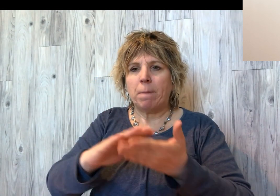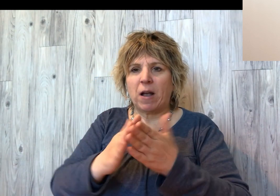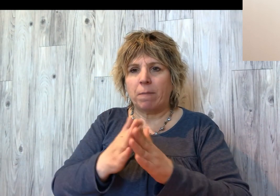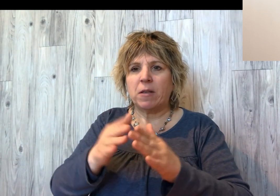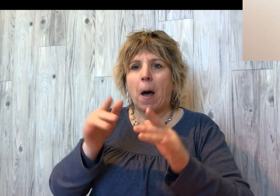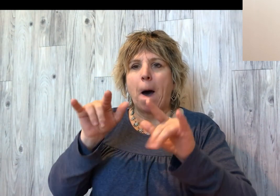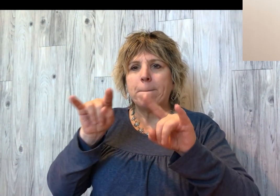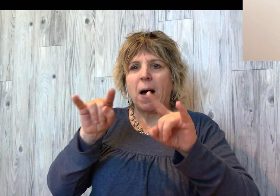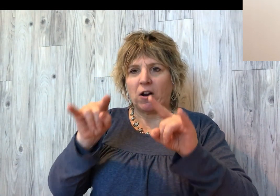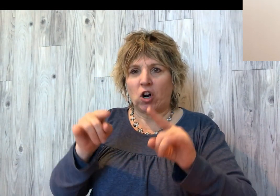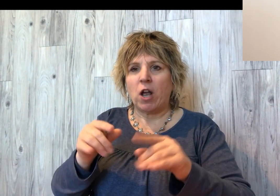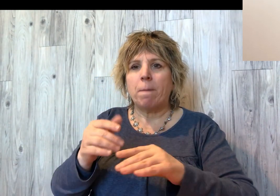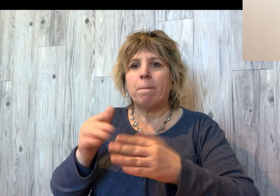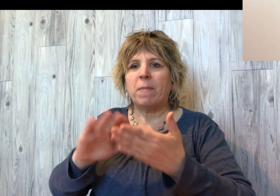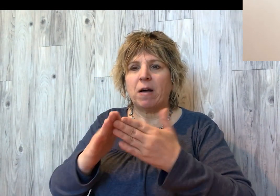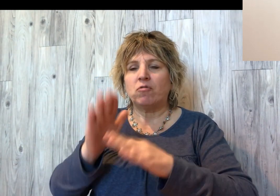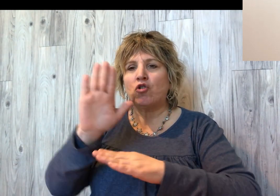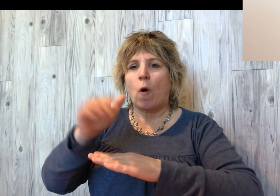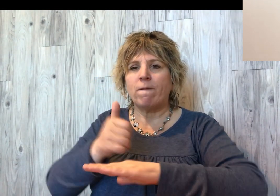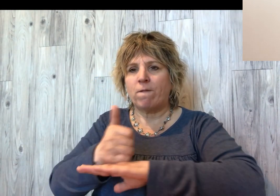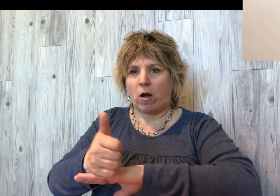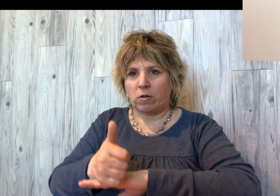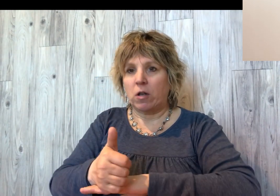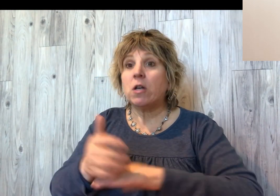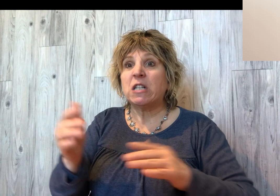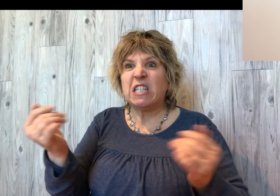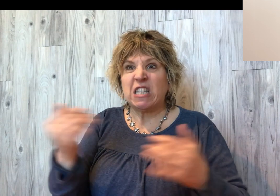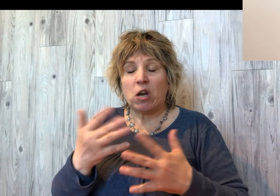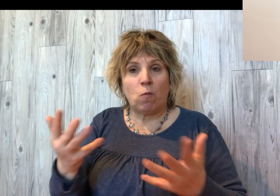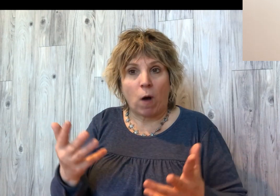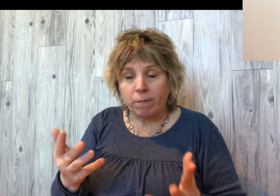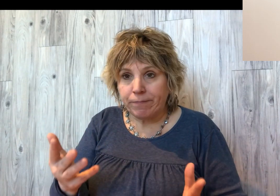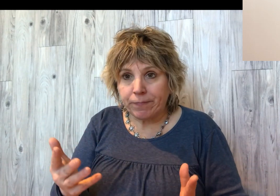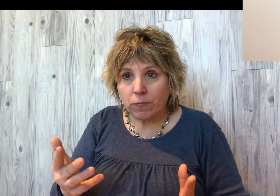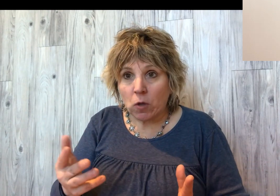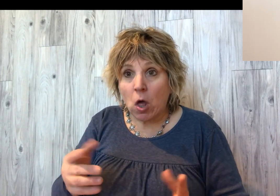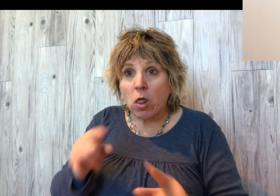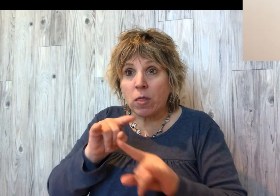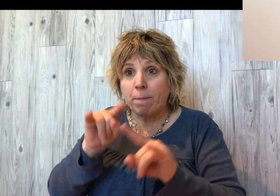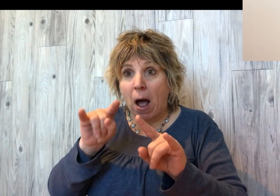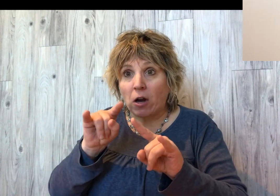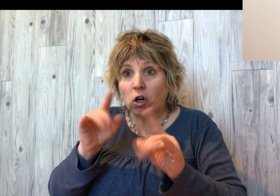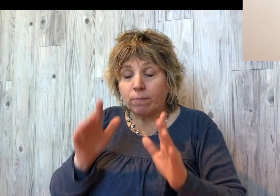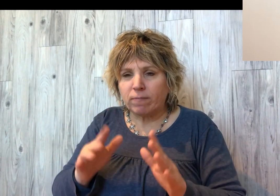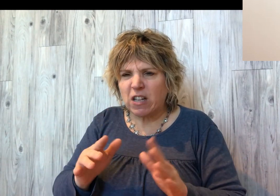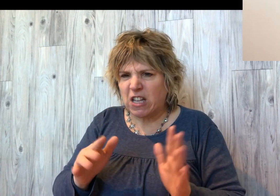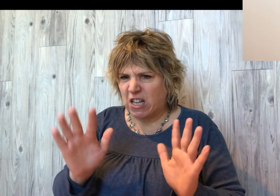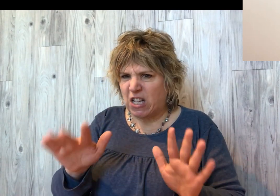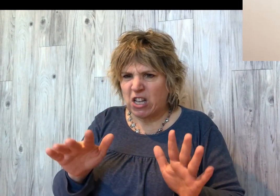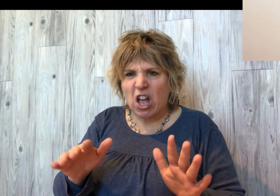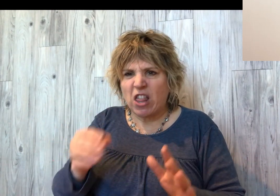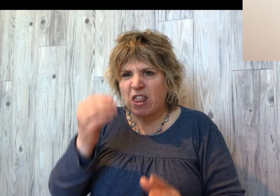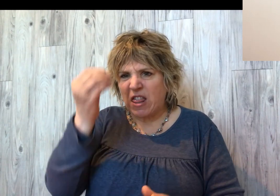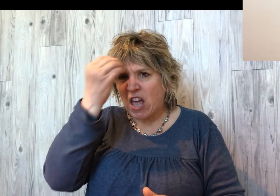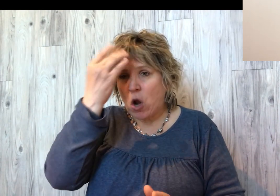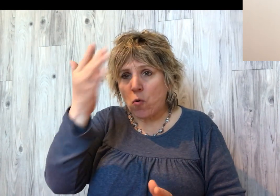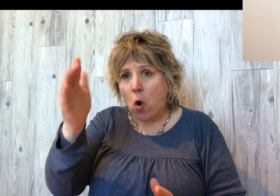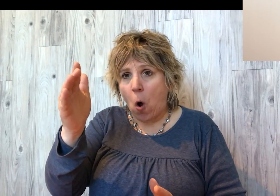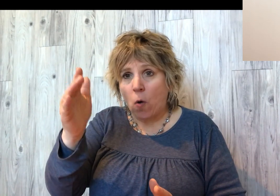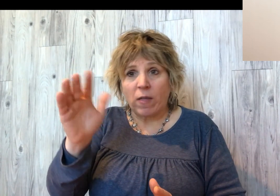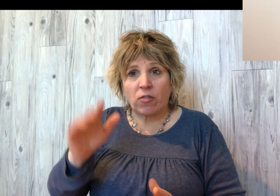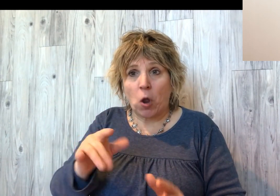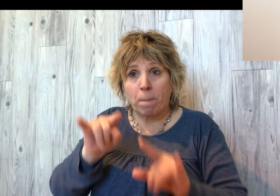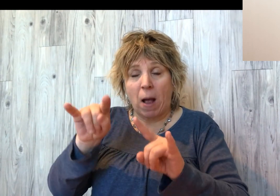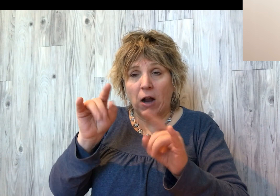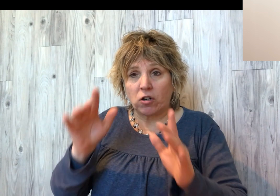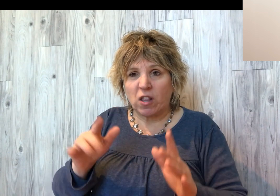you an enemy. It's all your fault. And here's the scary thing about a mocker. Listen to me closely. The mocker, this is what's so scary, is they don't know that